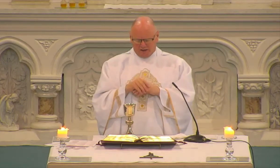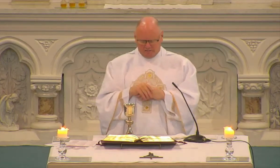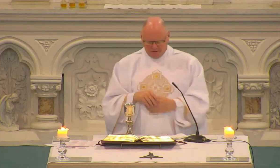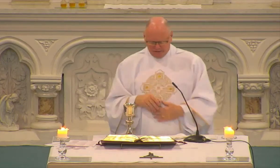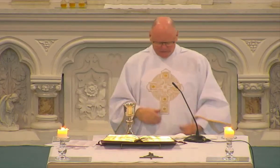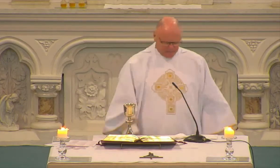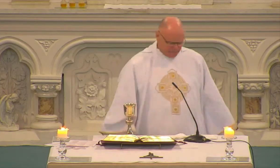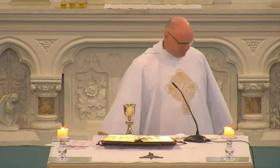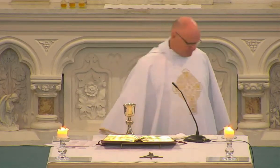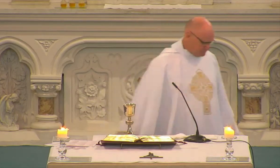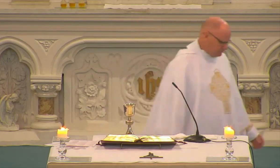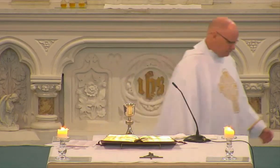peace.